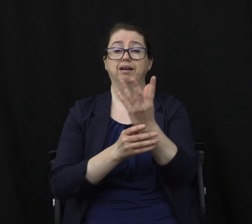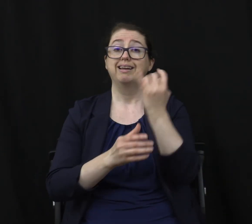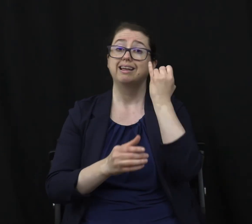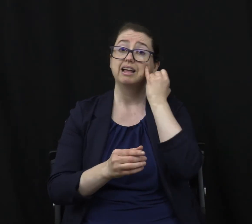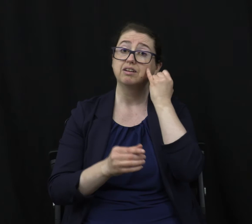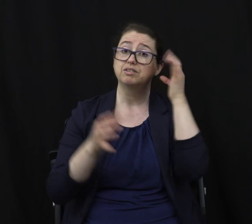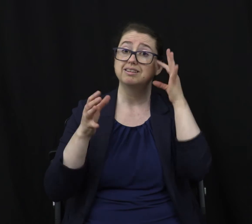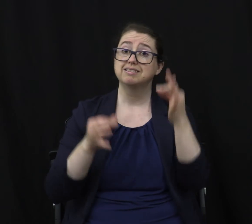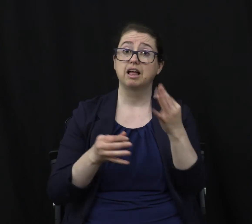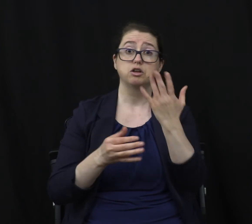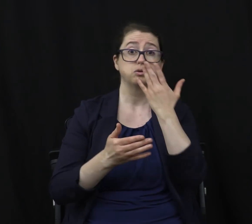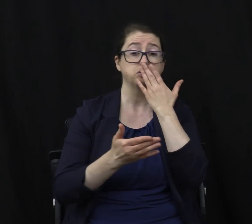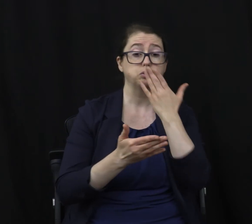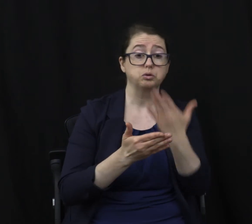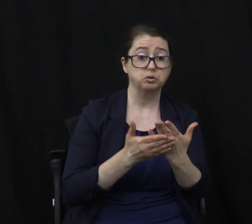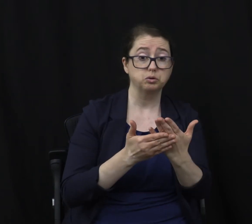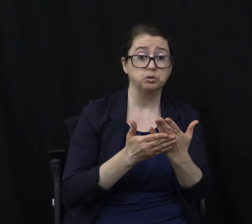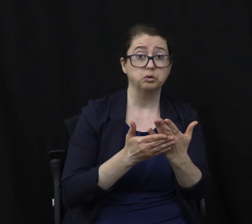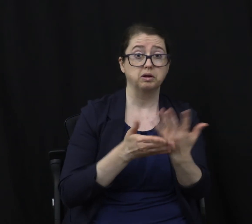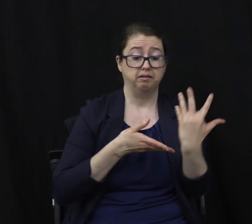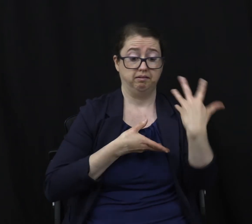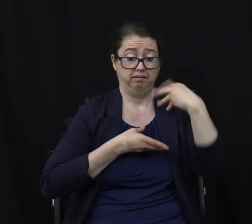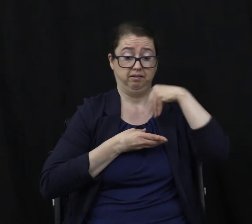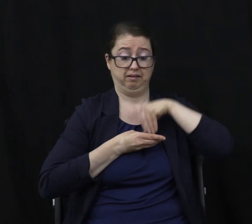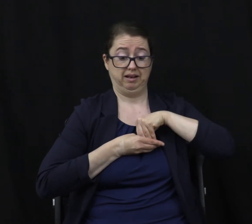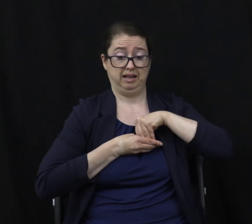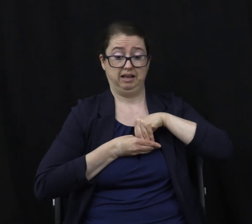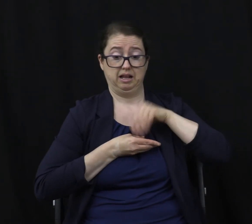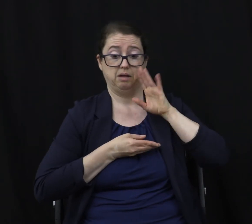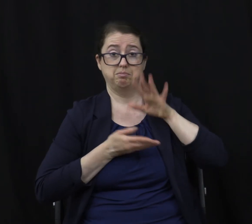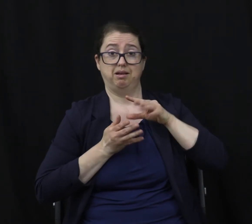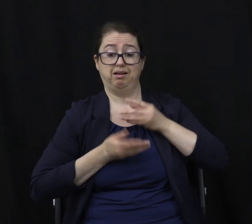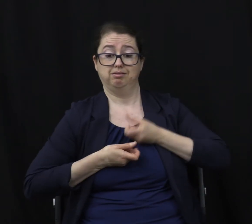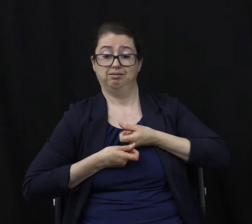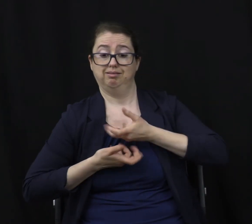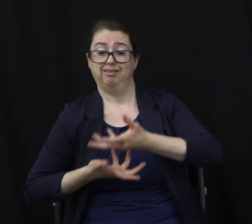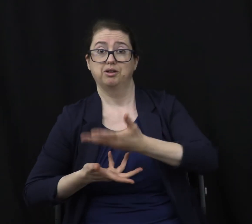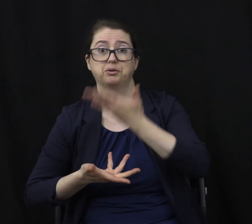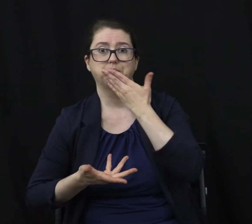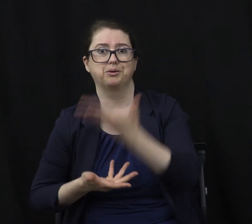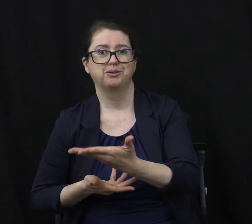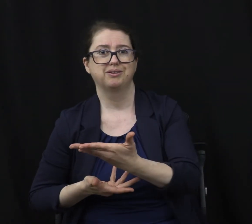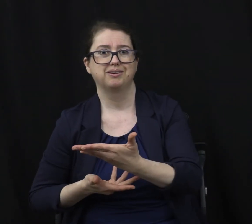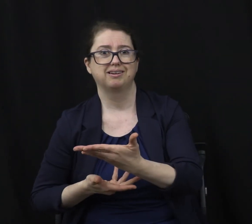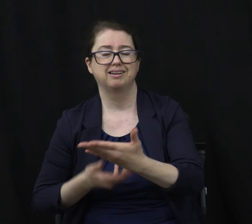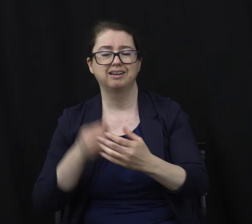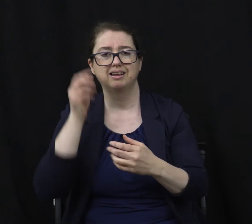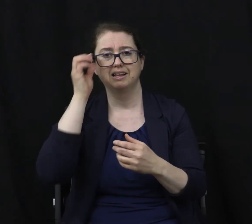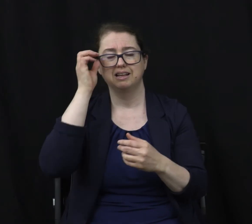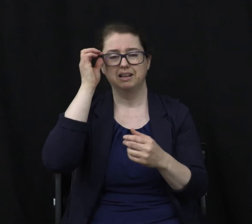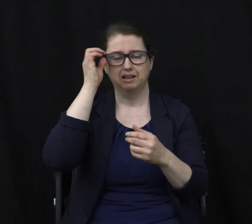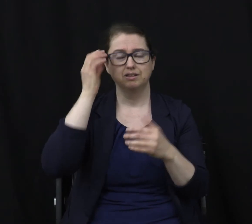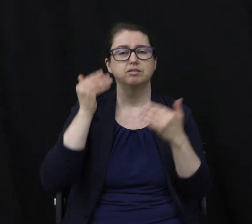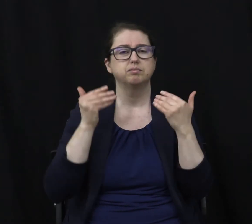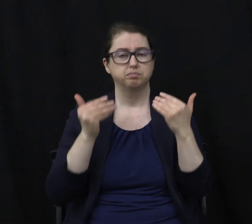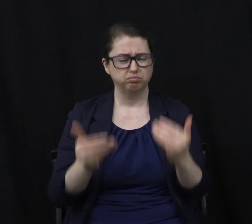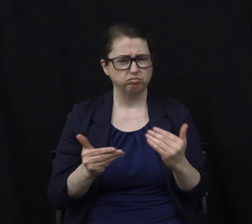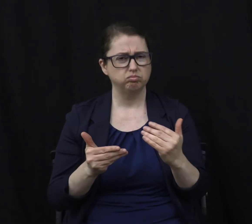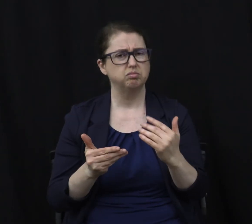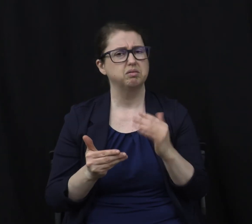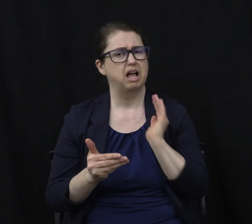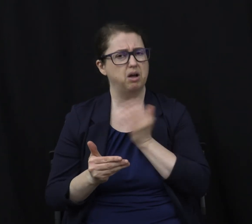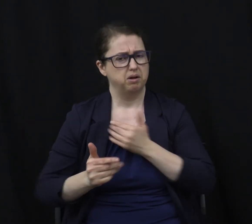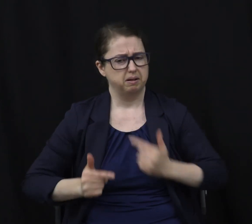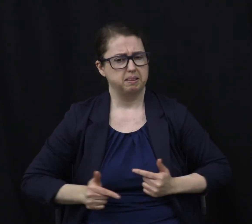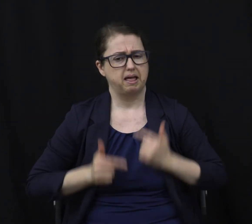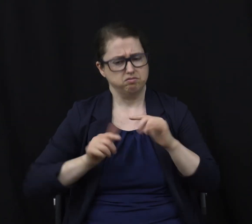stuff will come out. Let's begin right now to decide to pour our lives into the things that benefit us. These